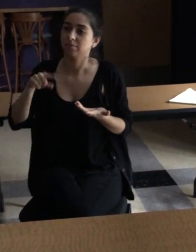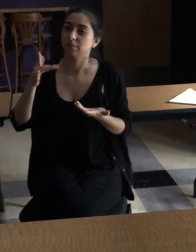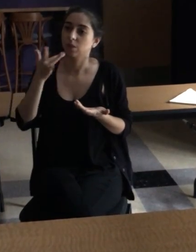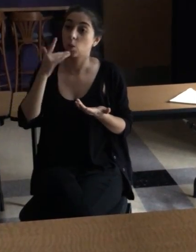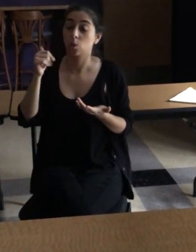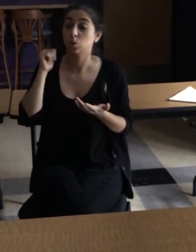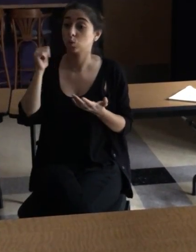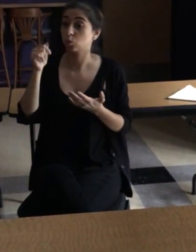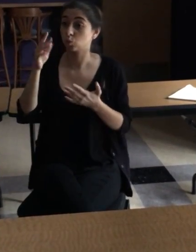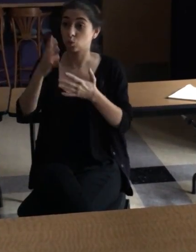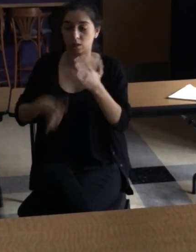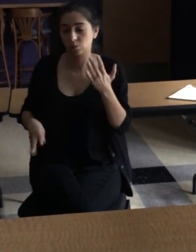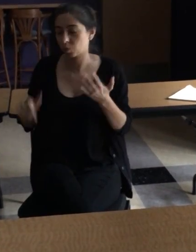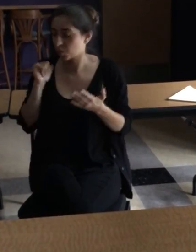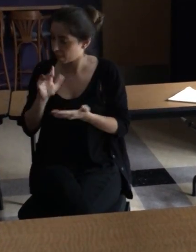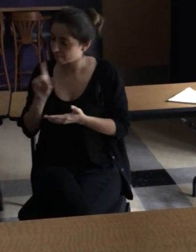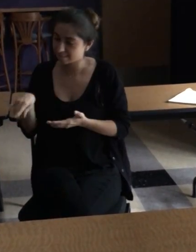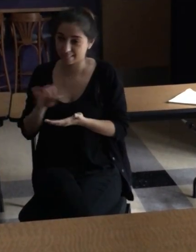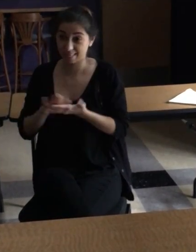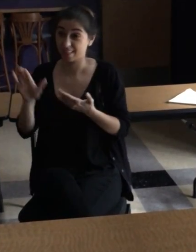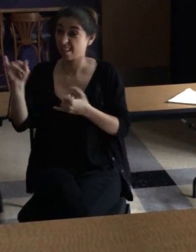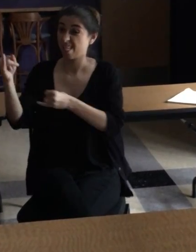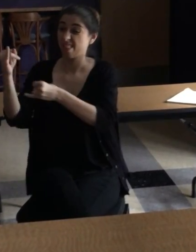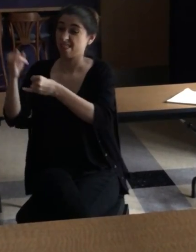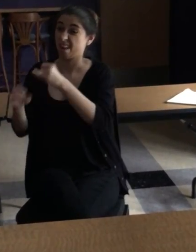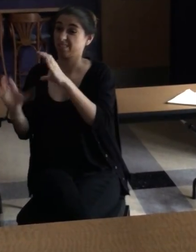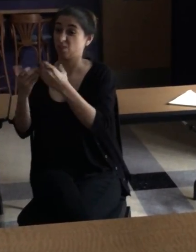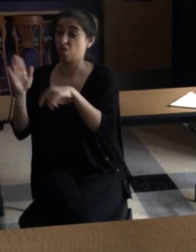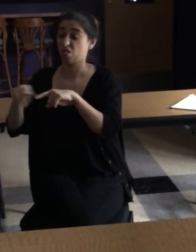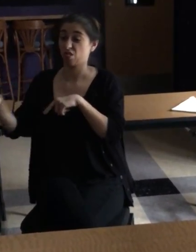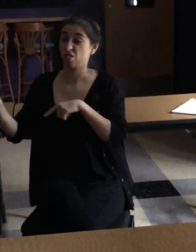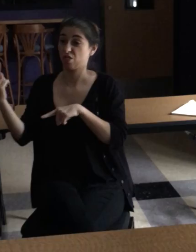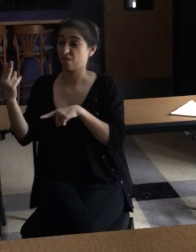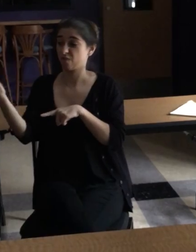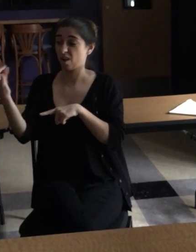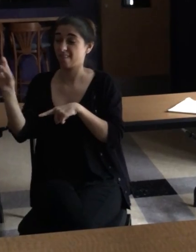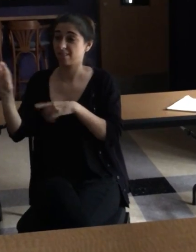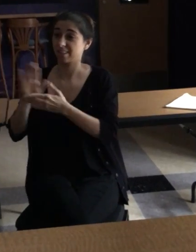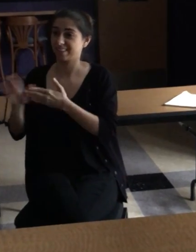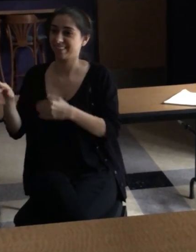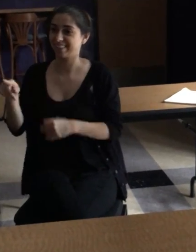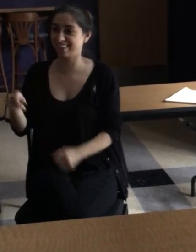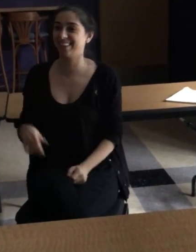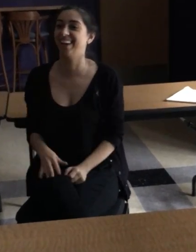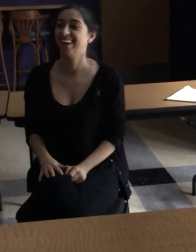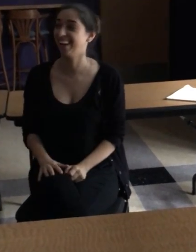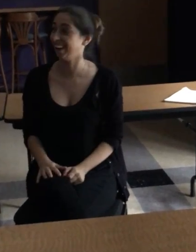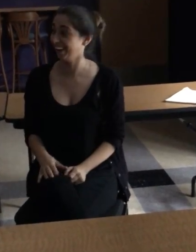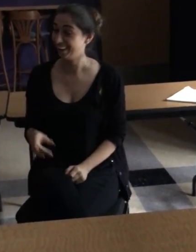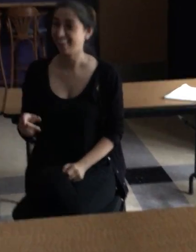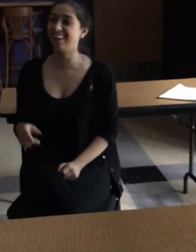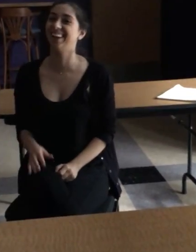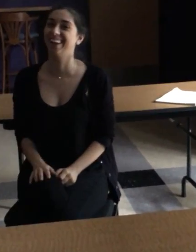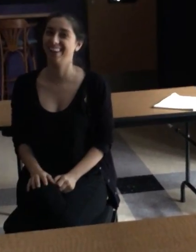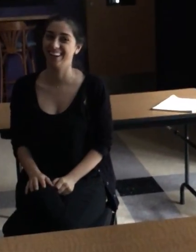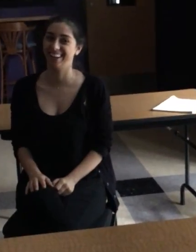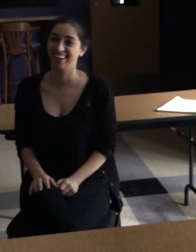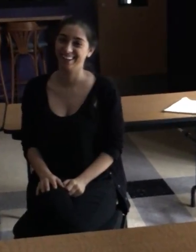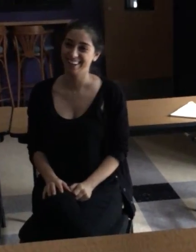drains, because that'll be the last class on Thursday or Friday. Friday. You have a class in there on Friday? Yeah, you get